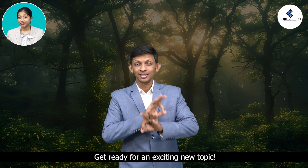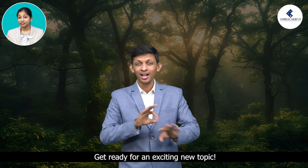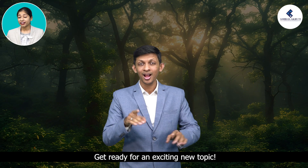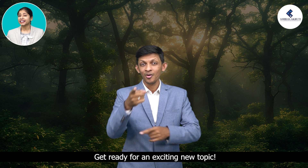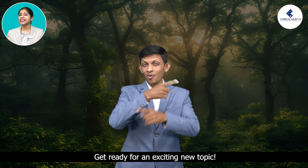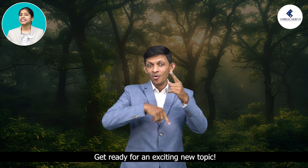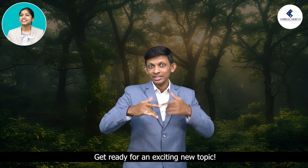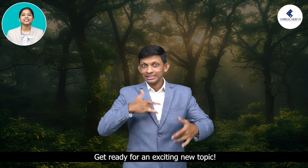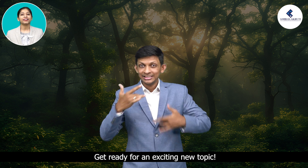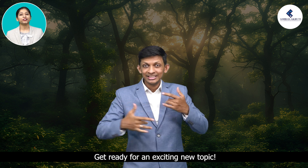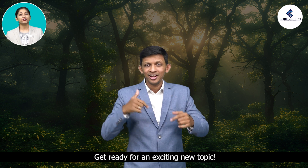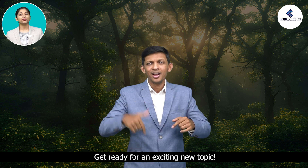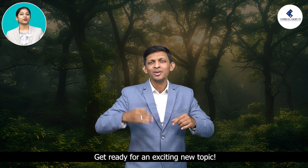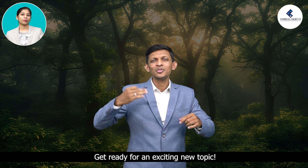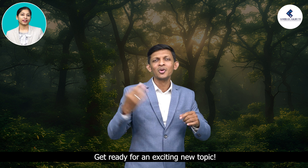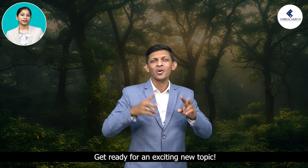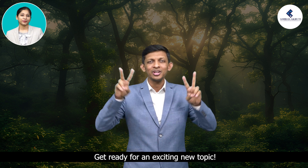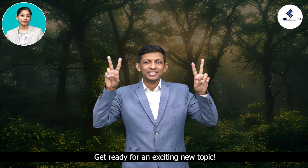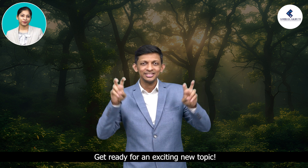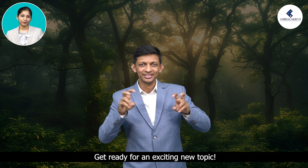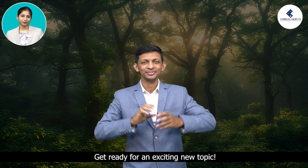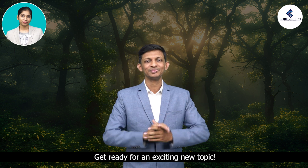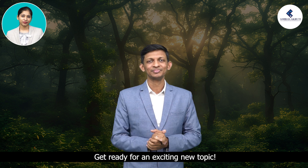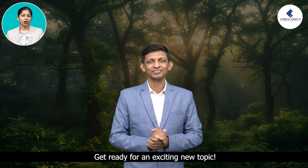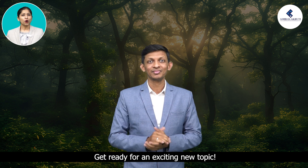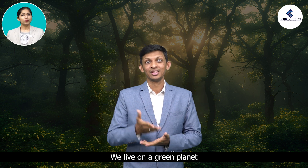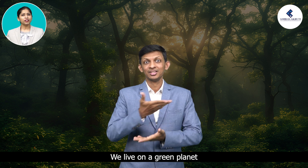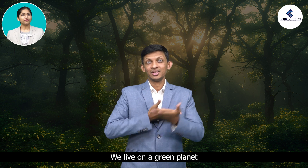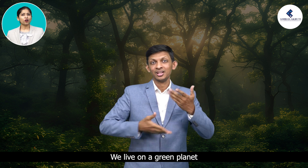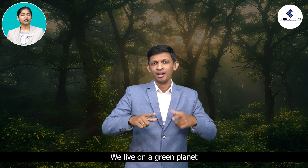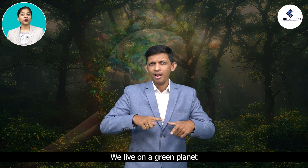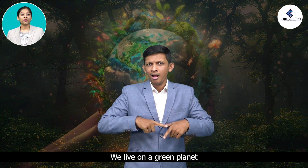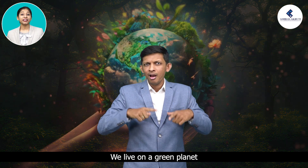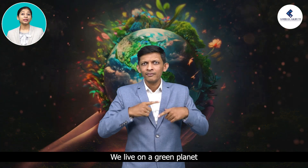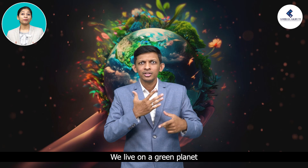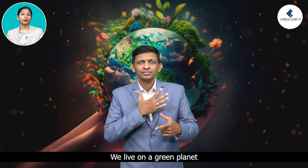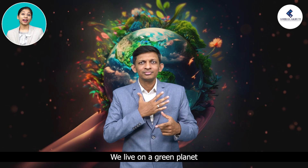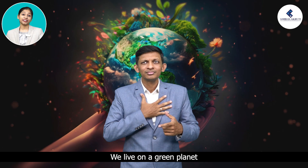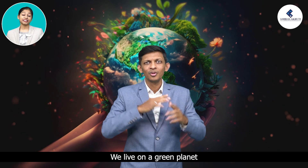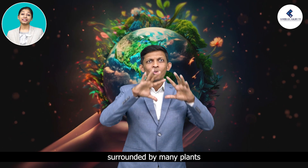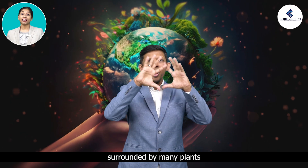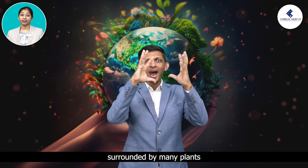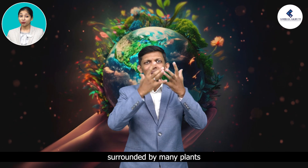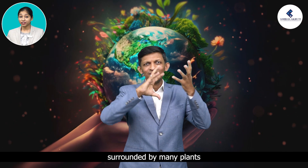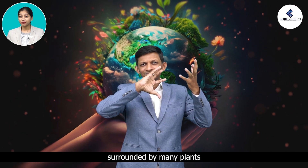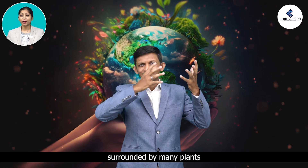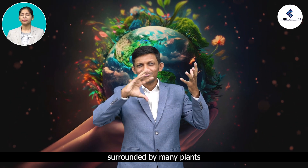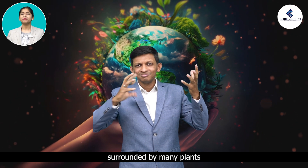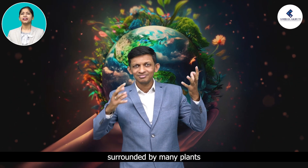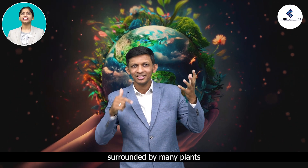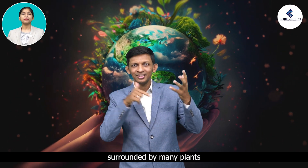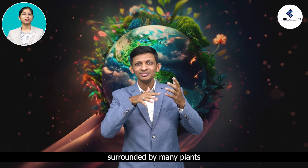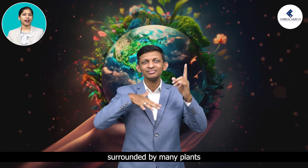get ready for an exciting new topic. We live on a green planet surrounded